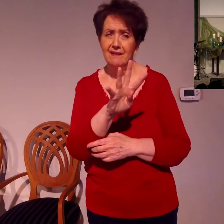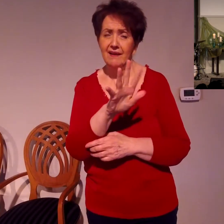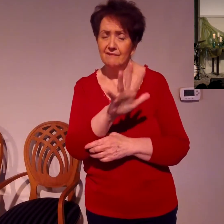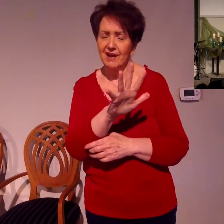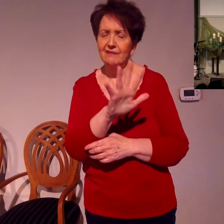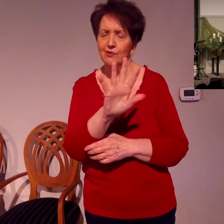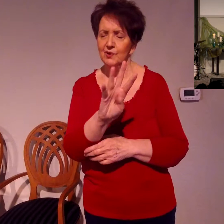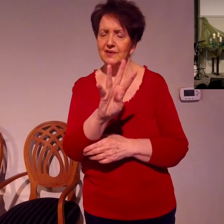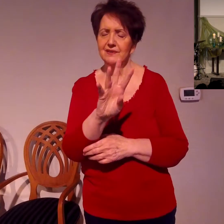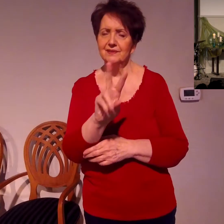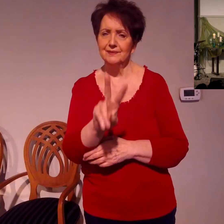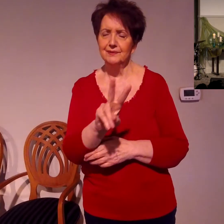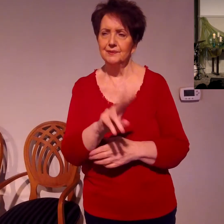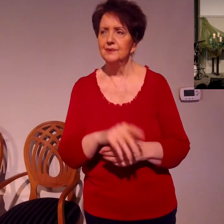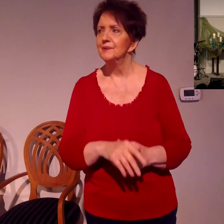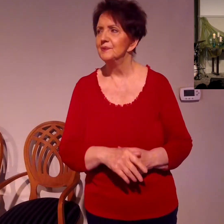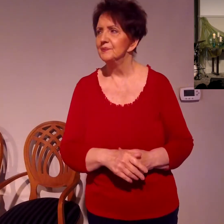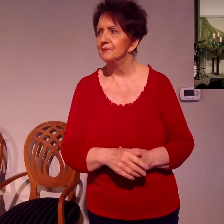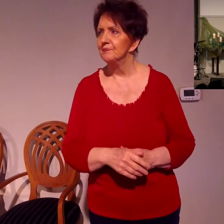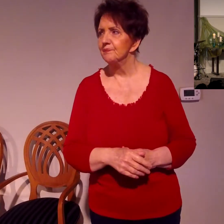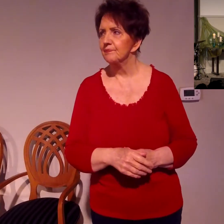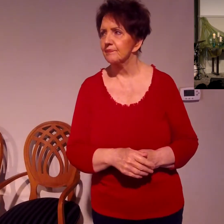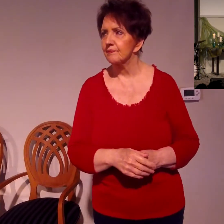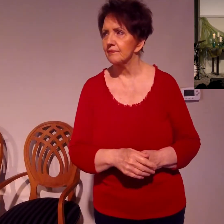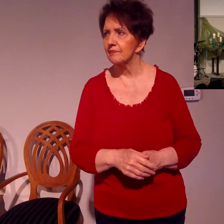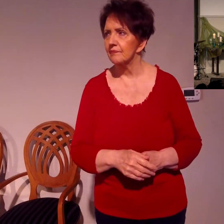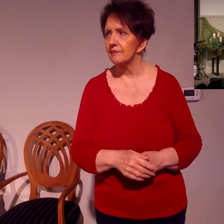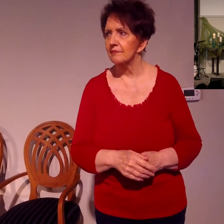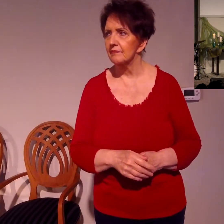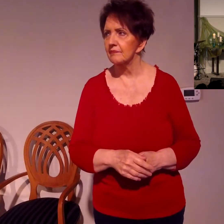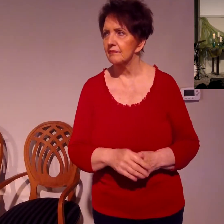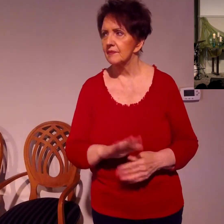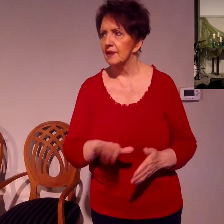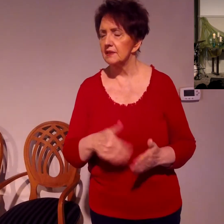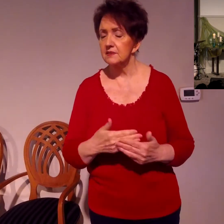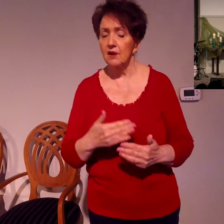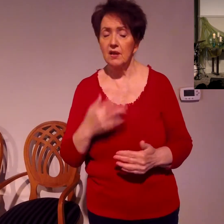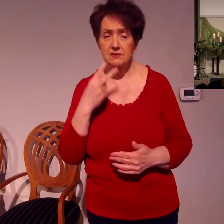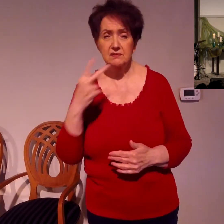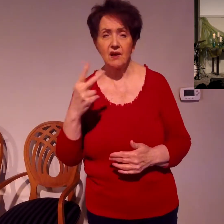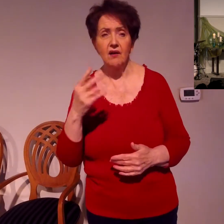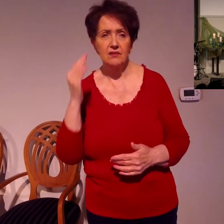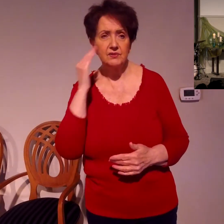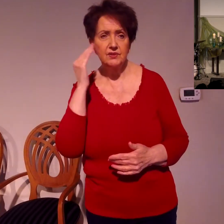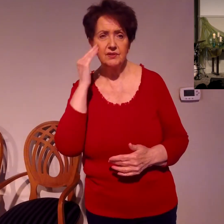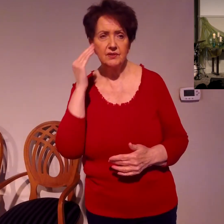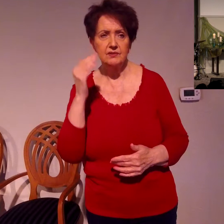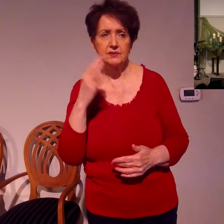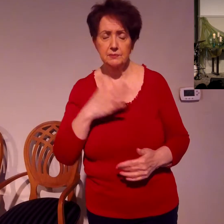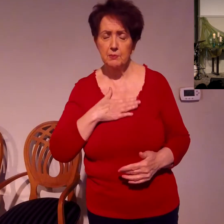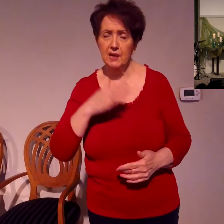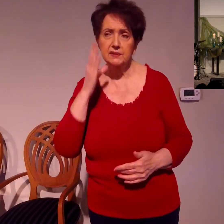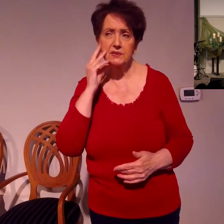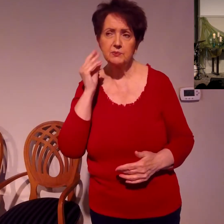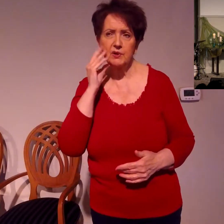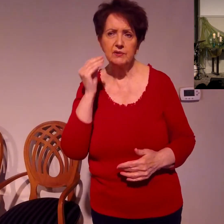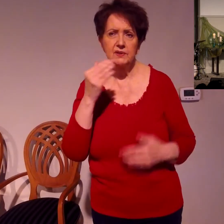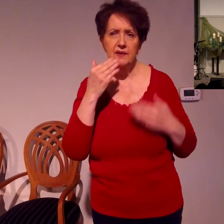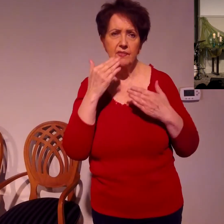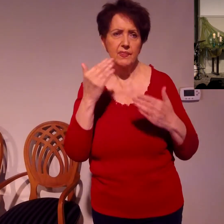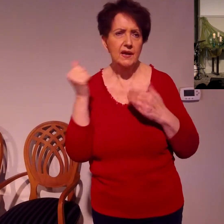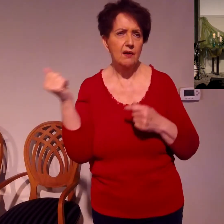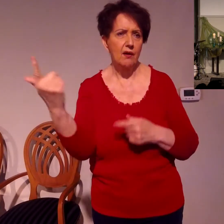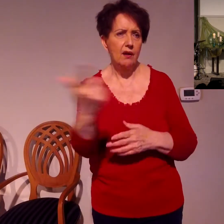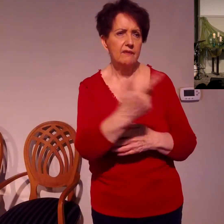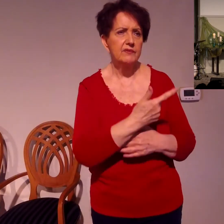buts about it. And that's all I saw. That's all I knew is my experience. I thank every single one of you that